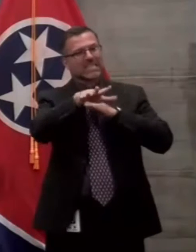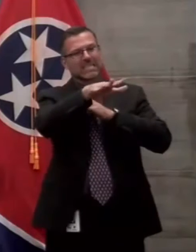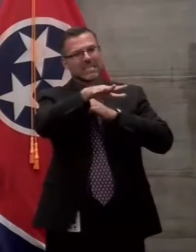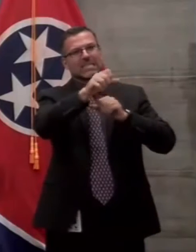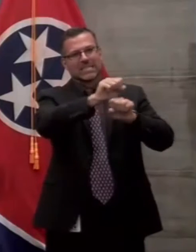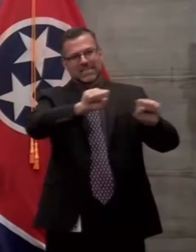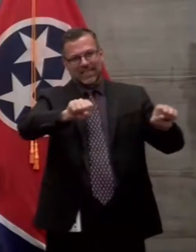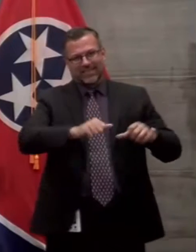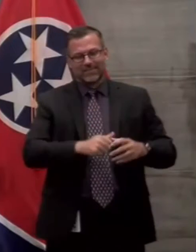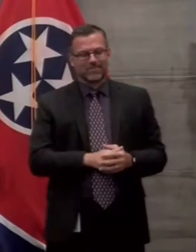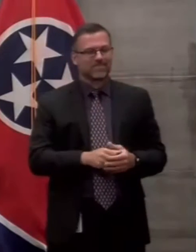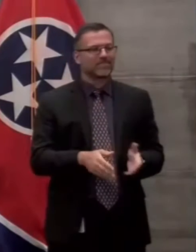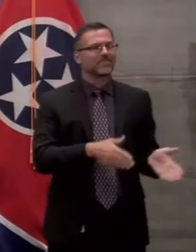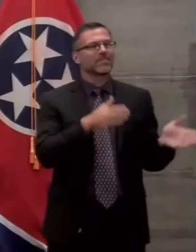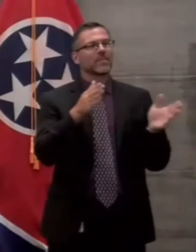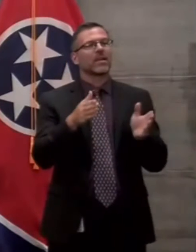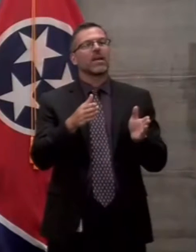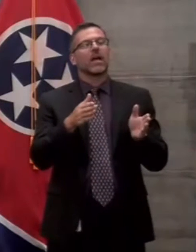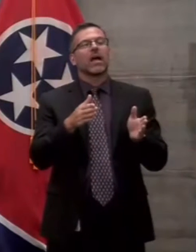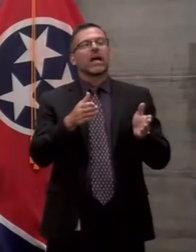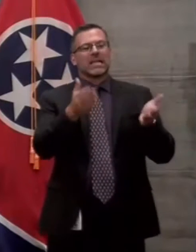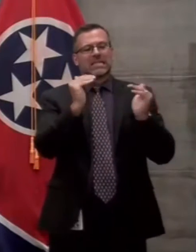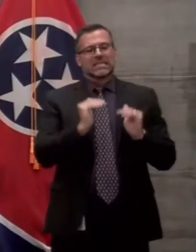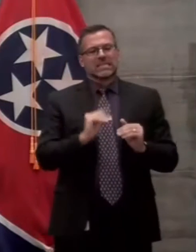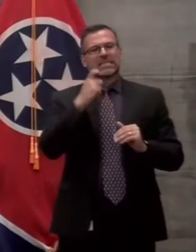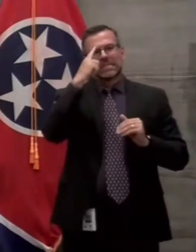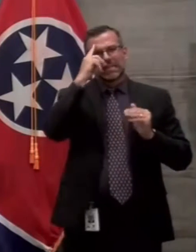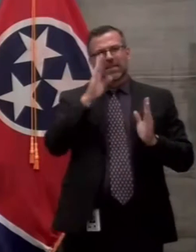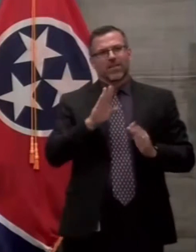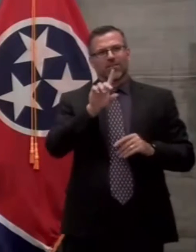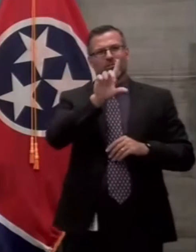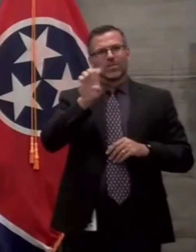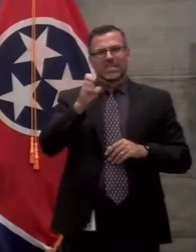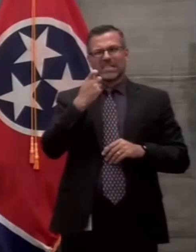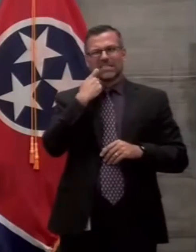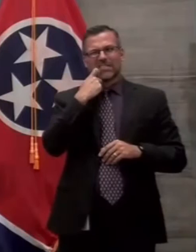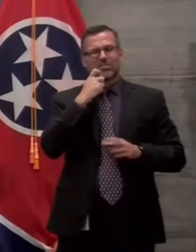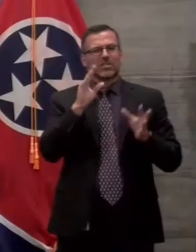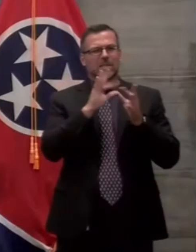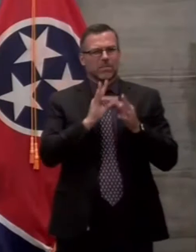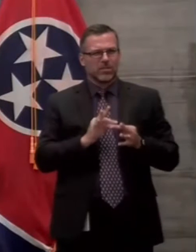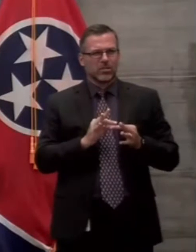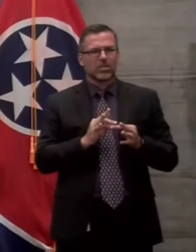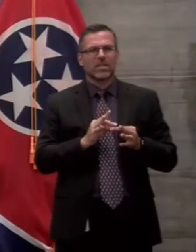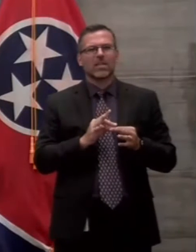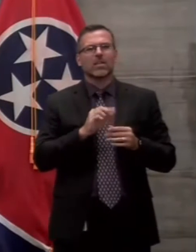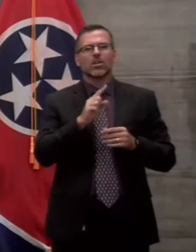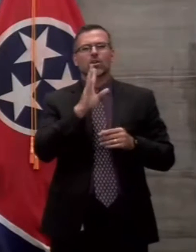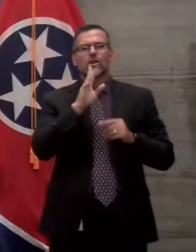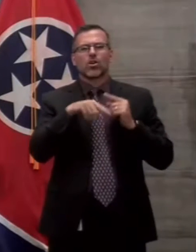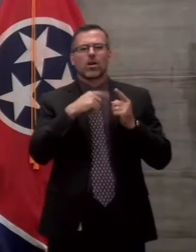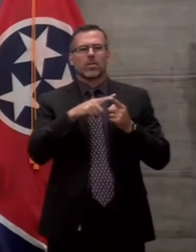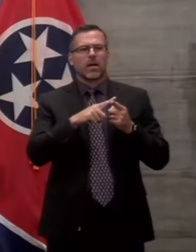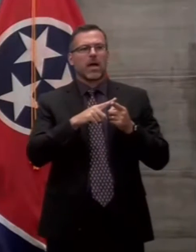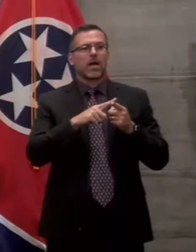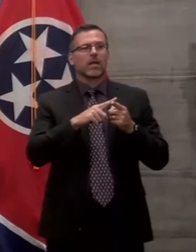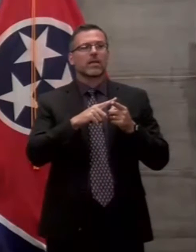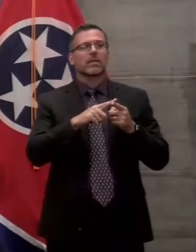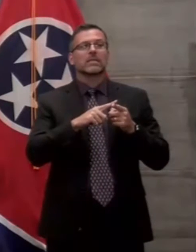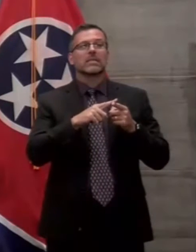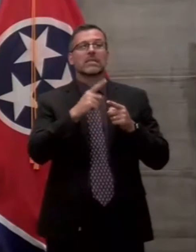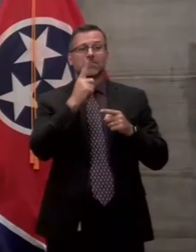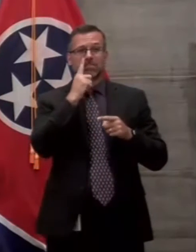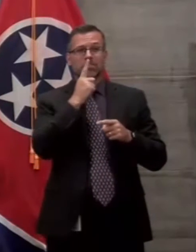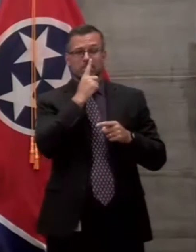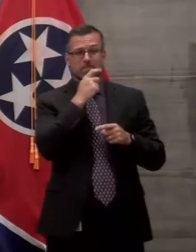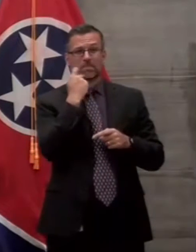bit. The governor mentioned, and I'm sure you've heard of some issues with lab turnaround time. I